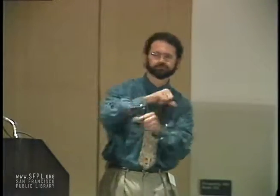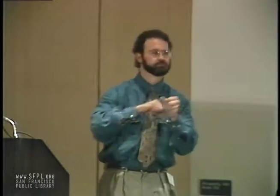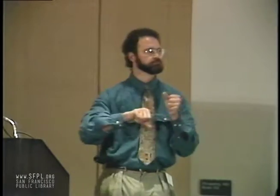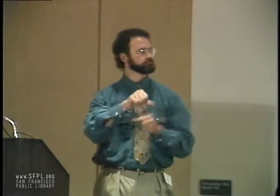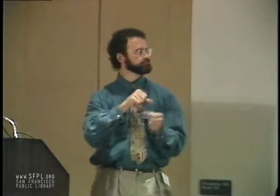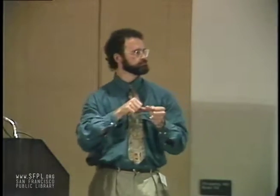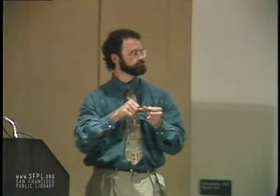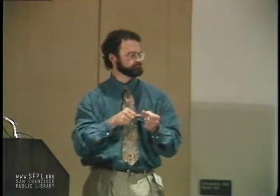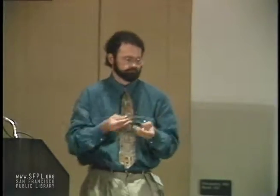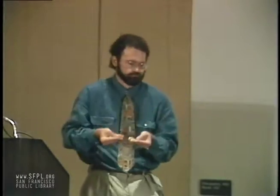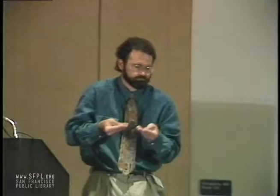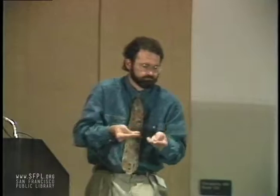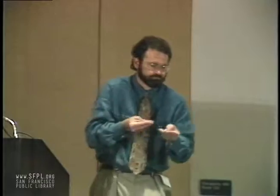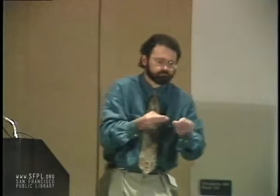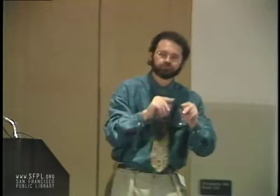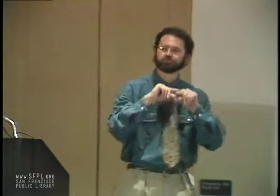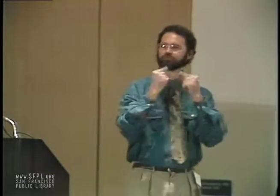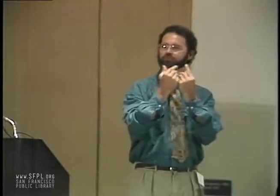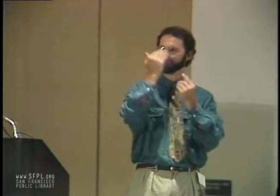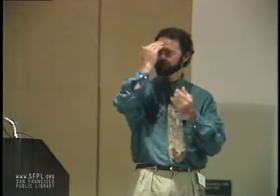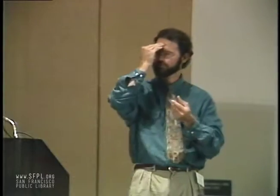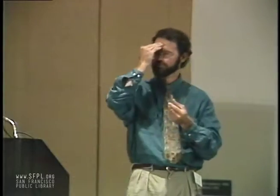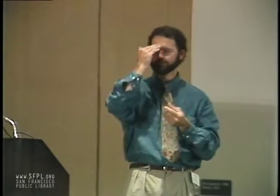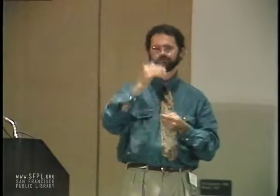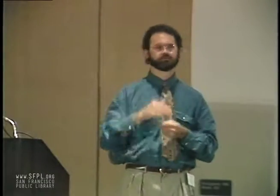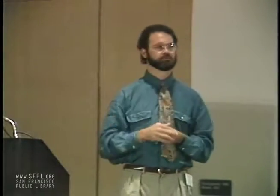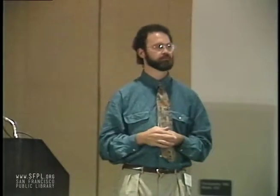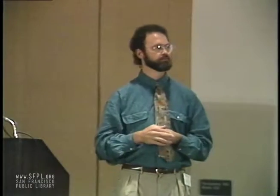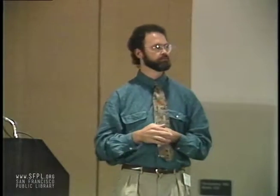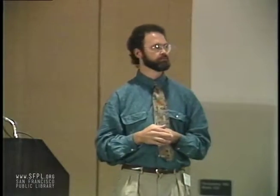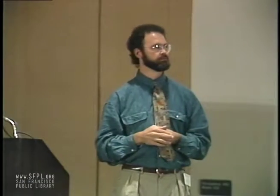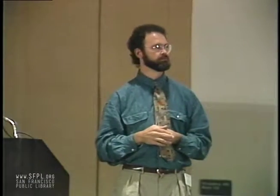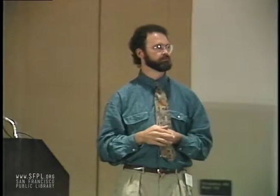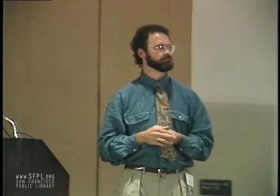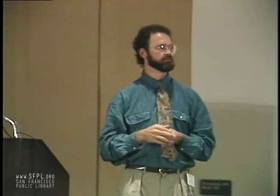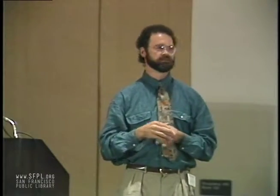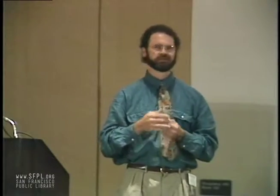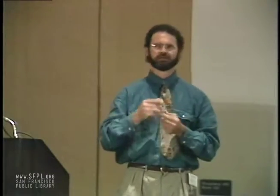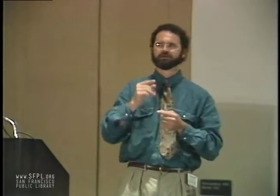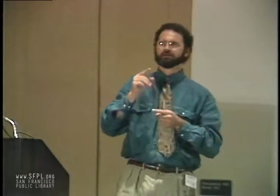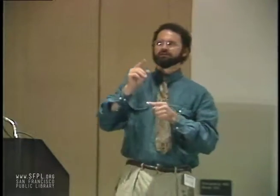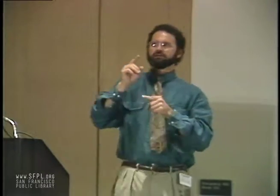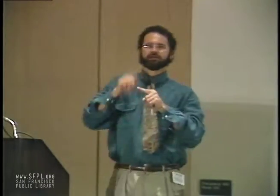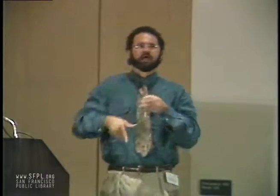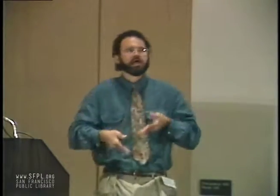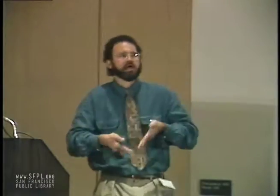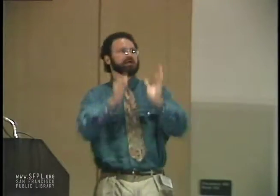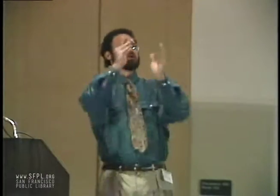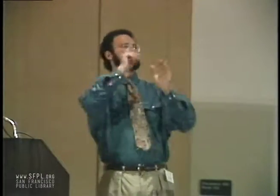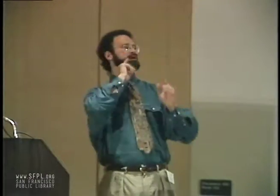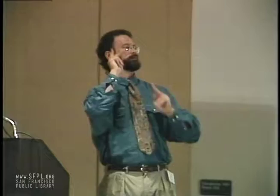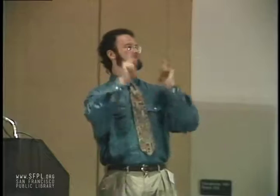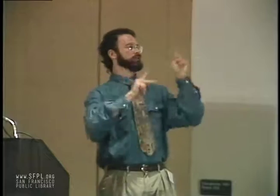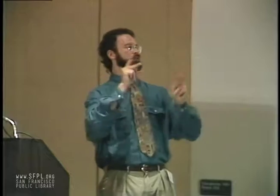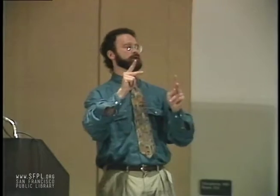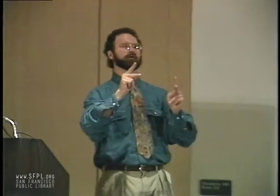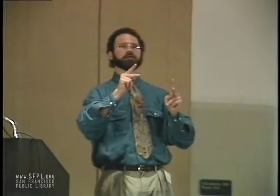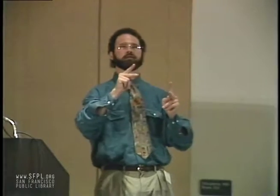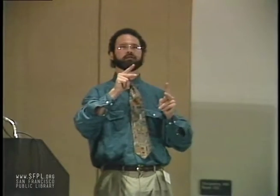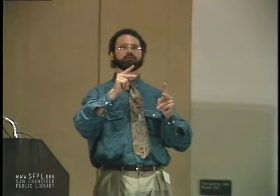because it gives us a birth of a community and a story that can be passed on from generation to generation.